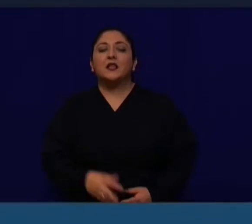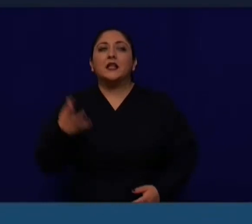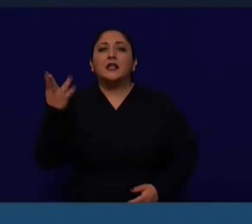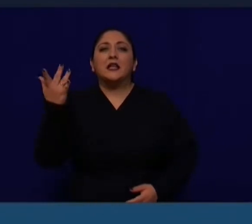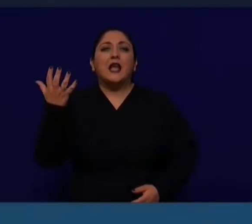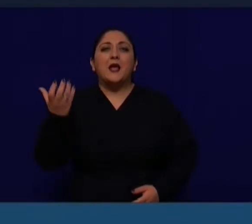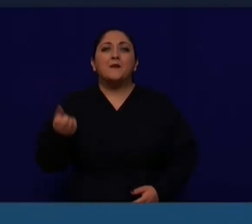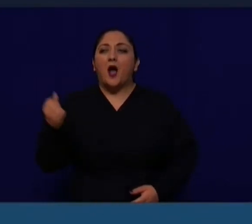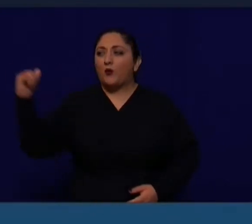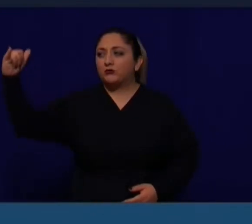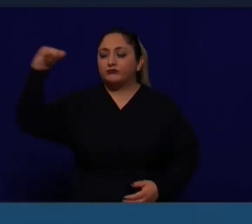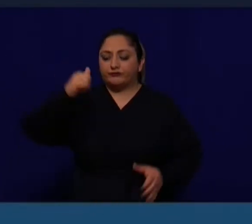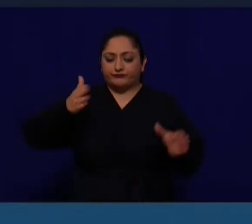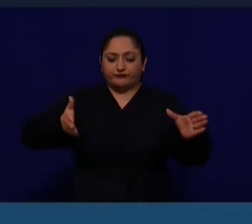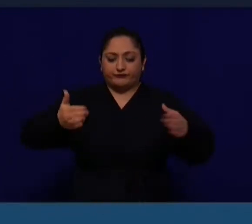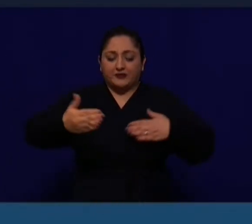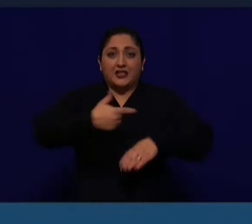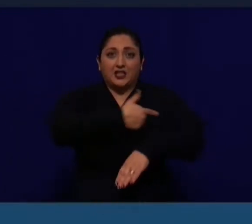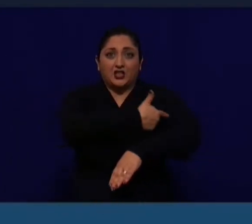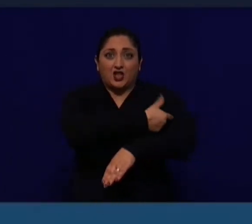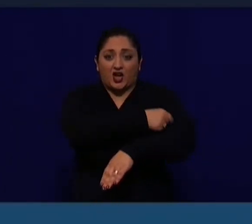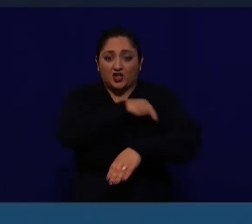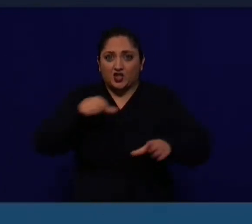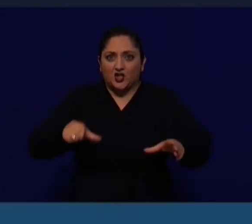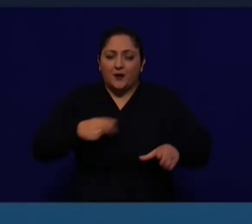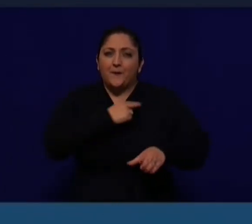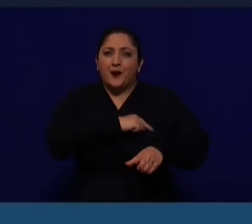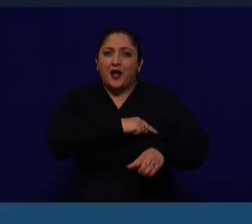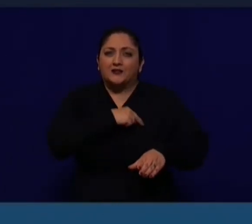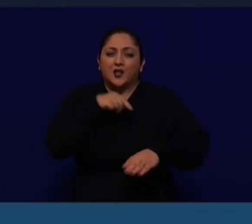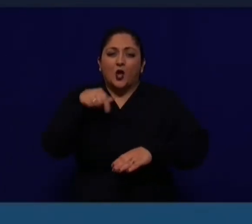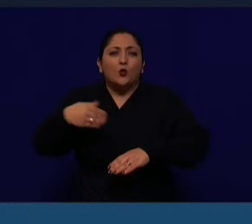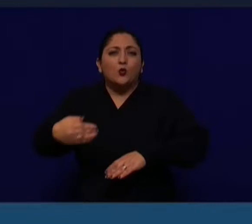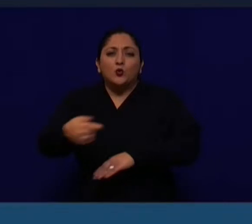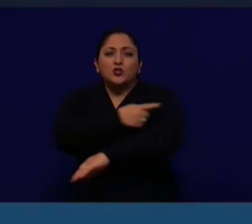li qed jasal kull ġimgħa kemm qiegħed ikun dan bejn